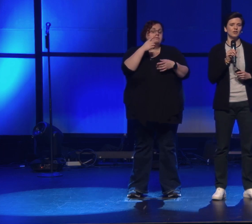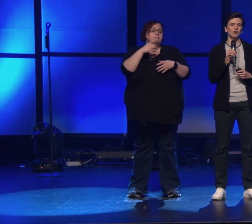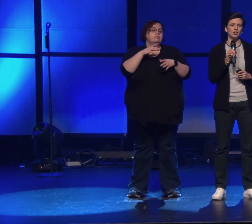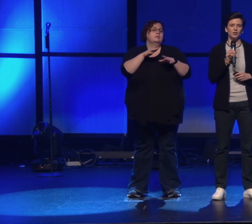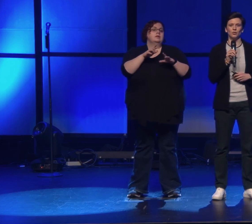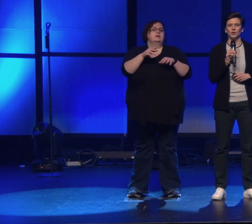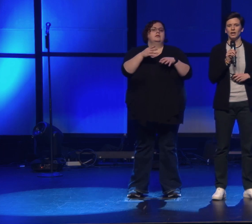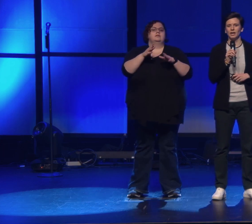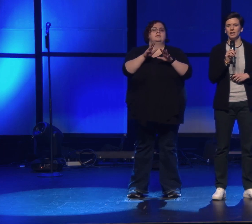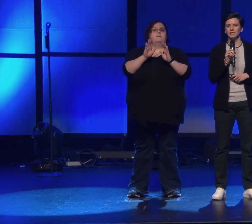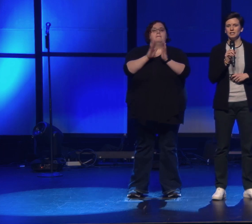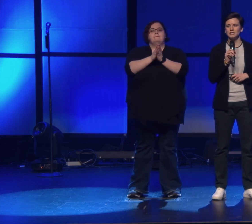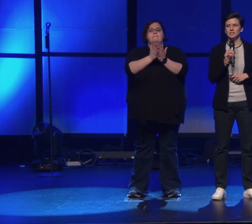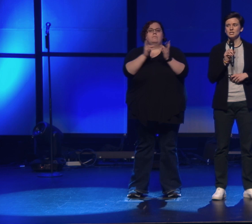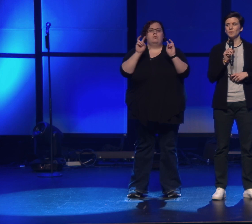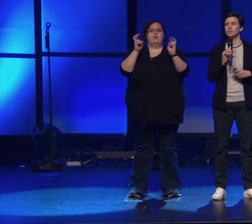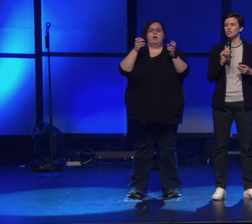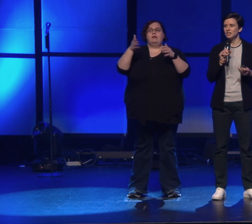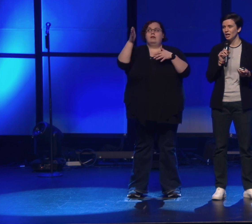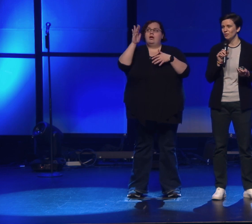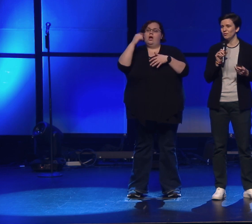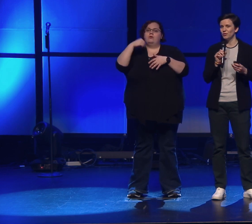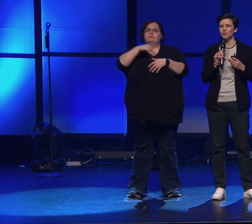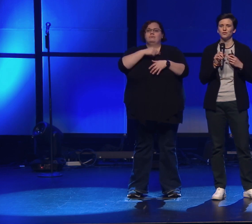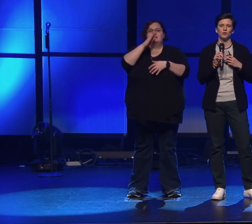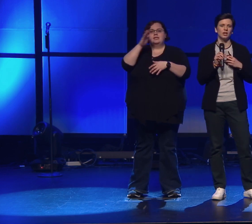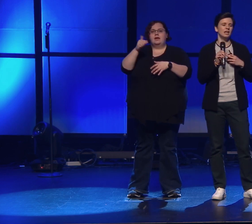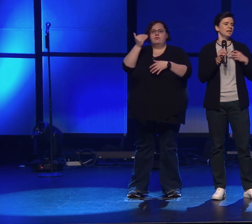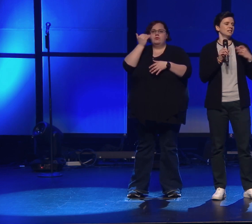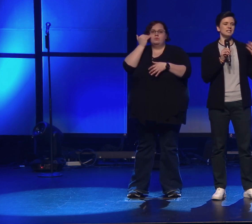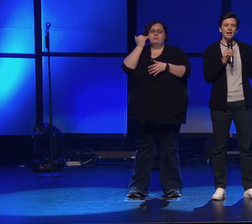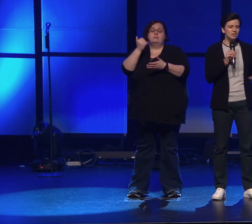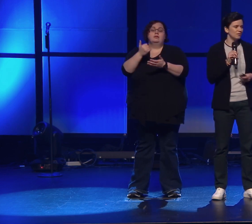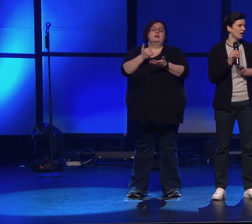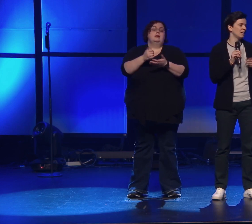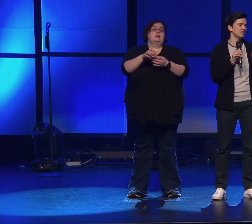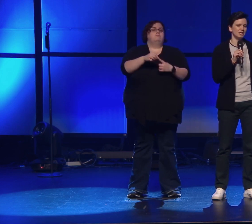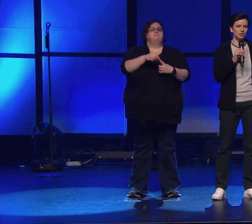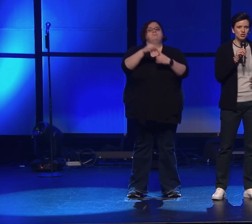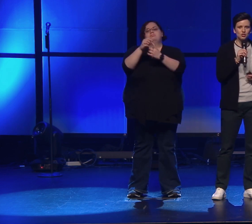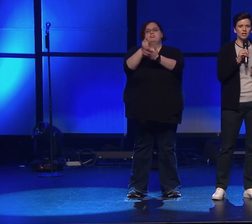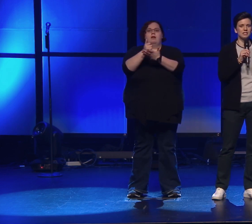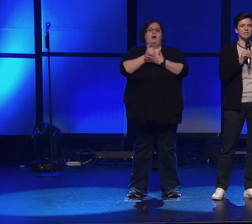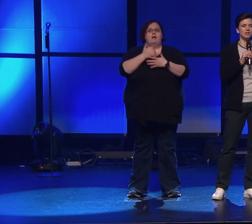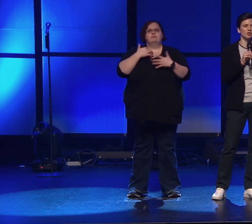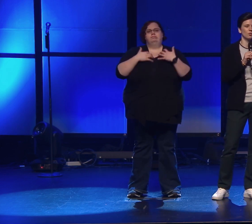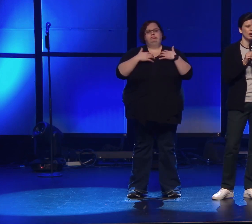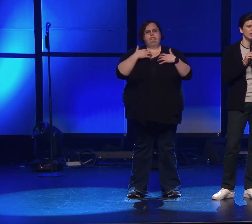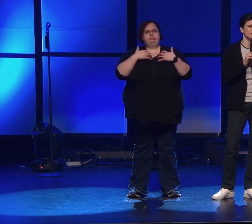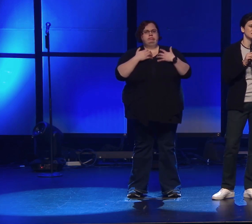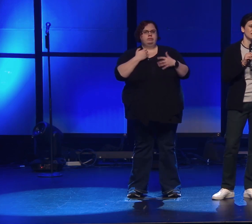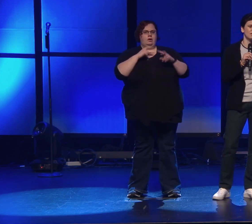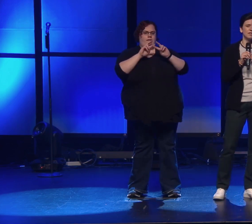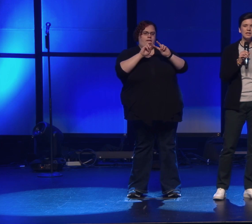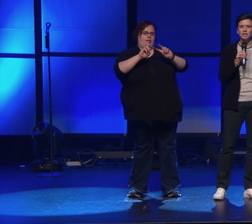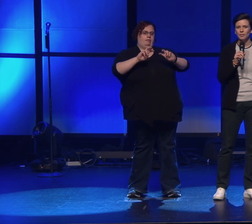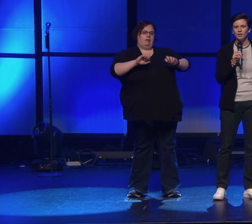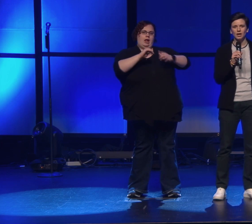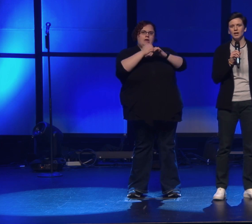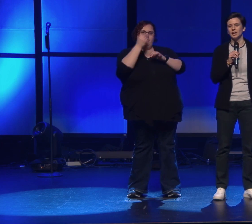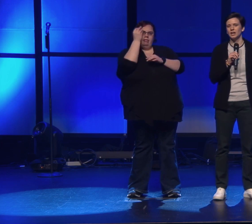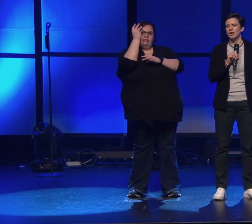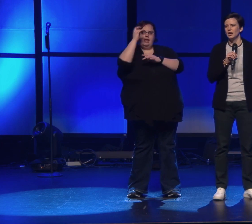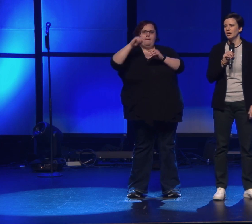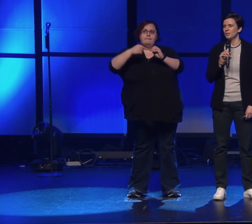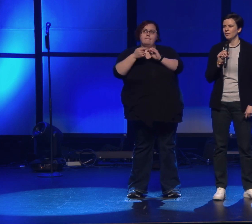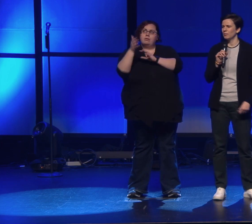We Never Knew, and it's especially helpful if you're dissatisfied, deconstructing your ways of thinking